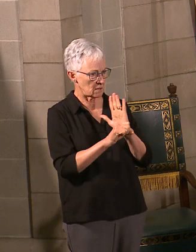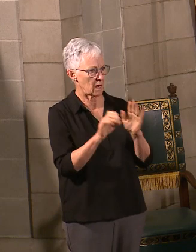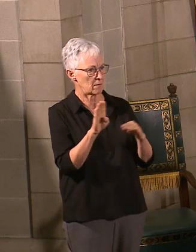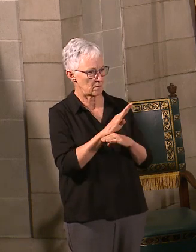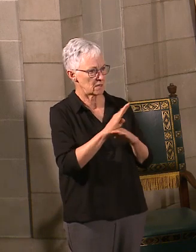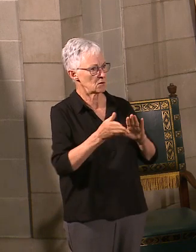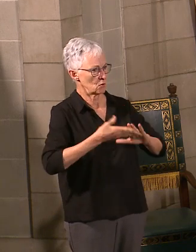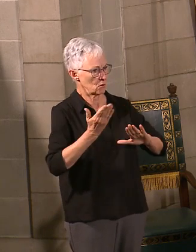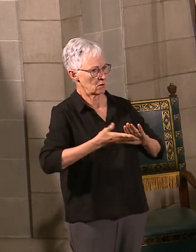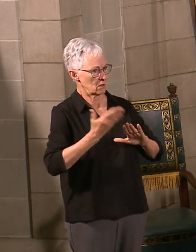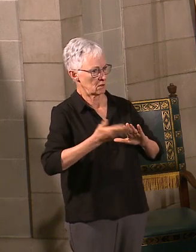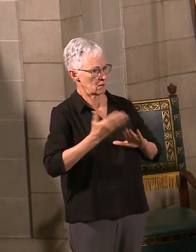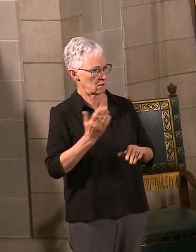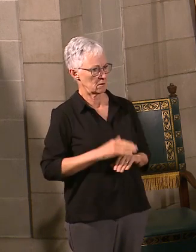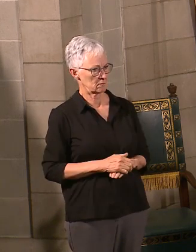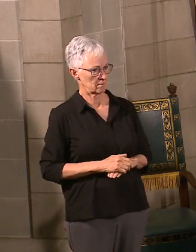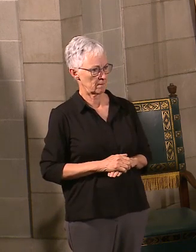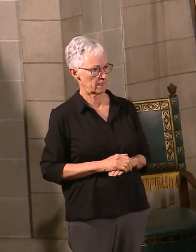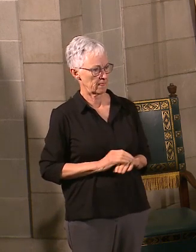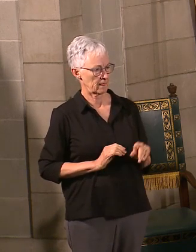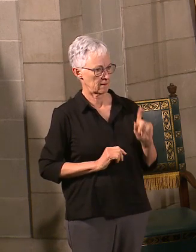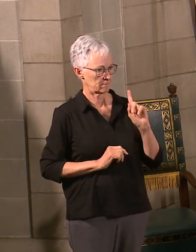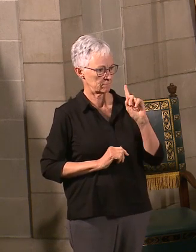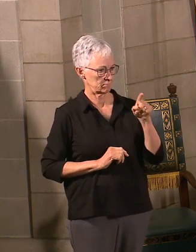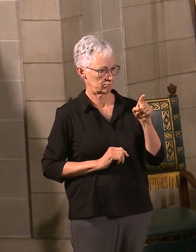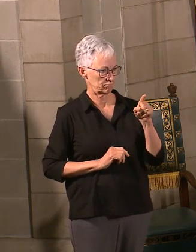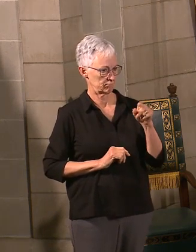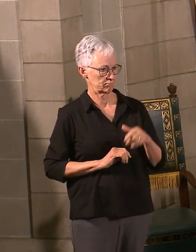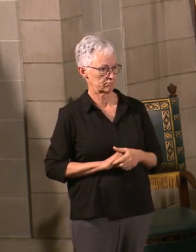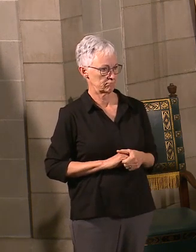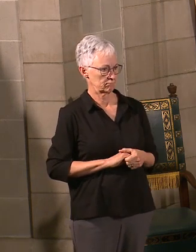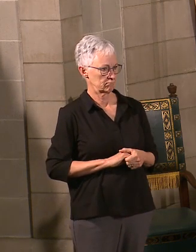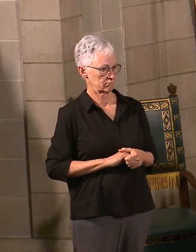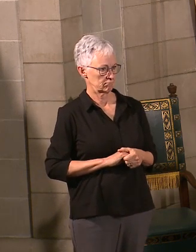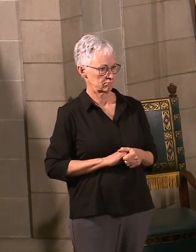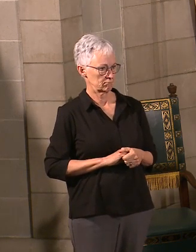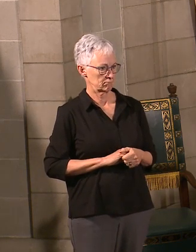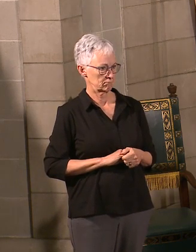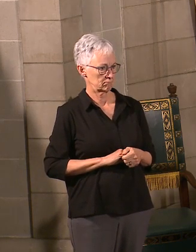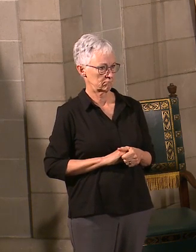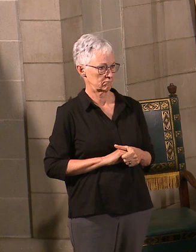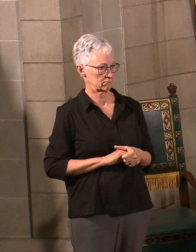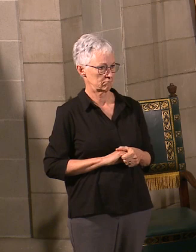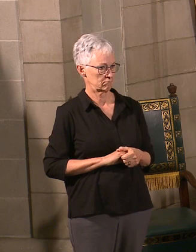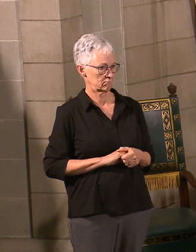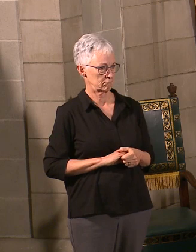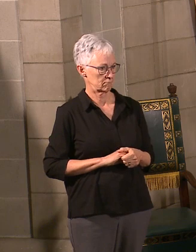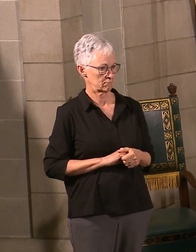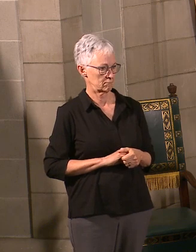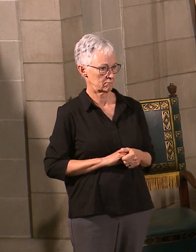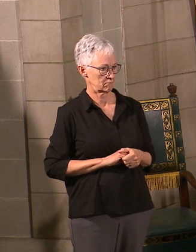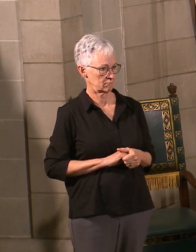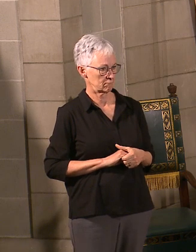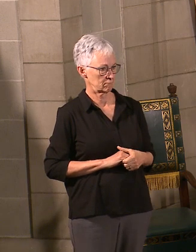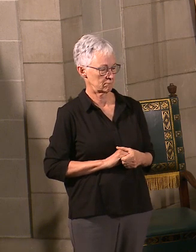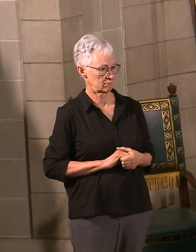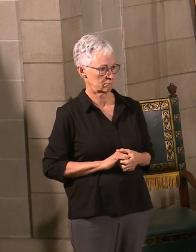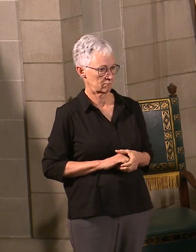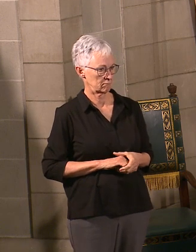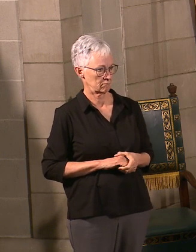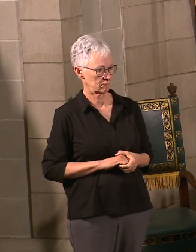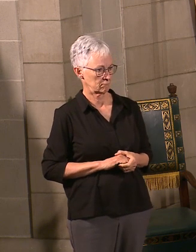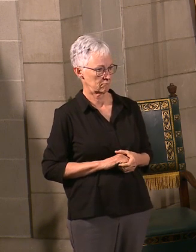other businesses are giving a $2 bump, for a certain time, to kind of show their